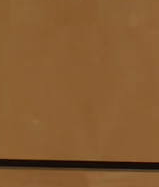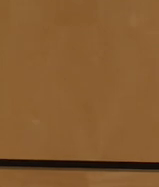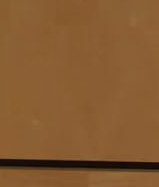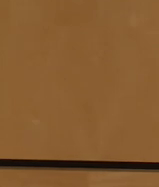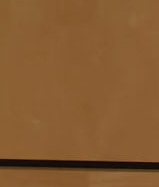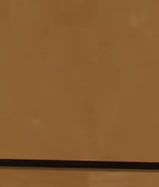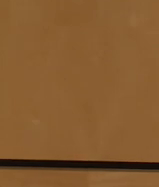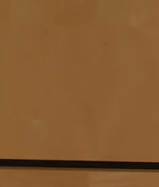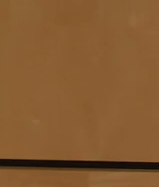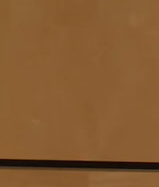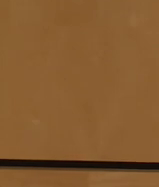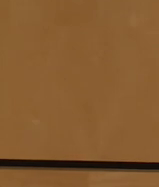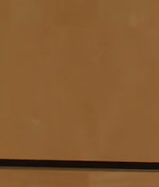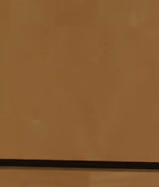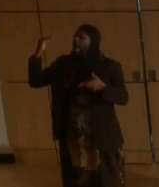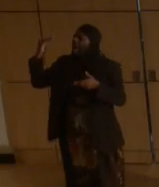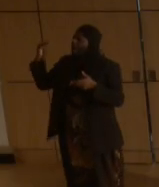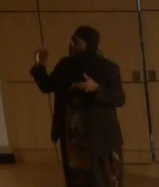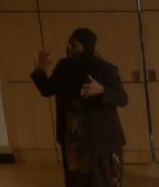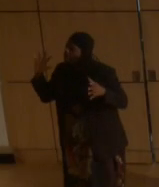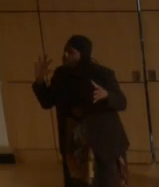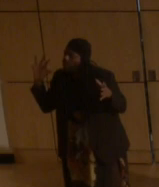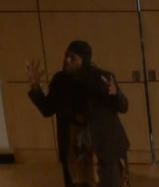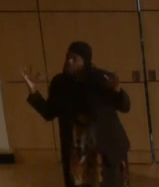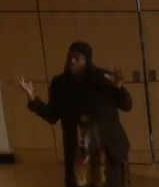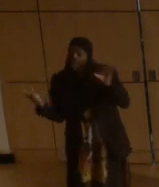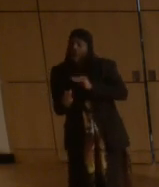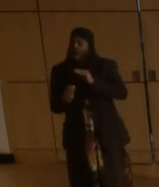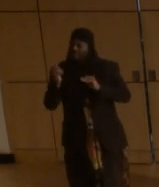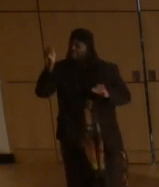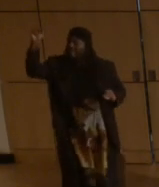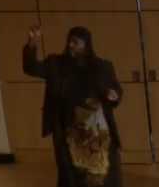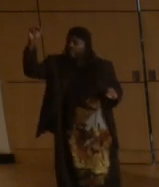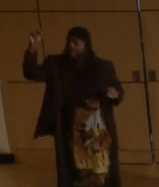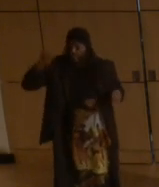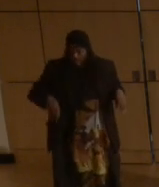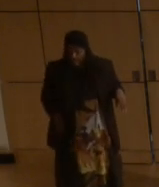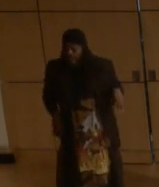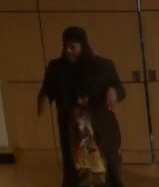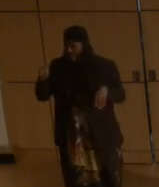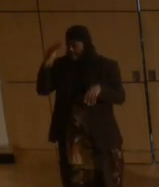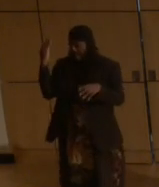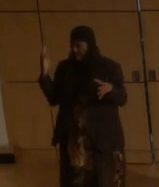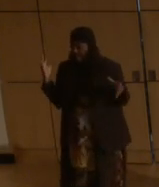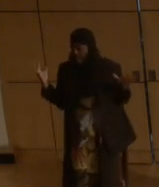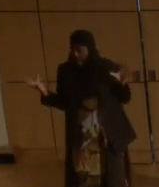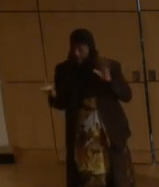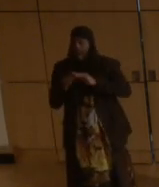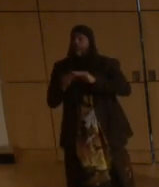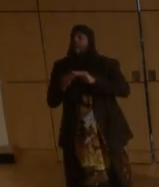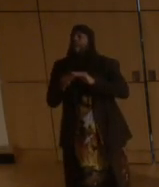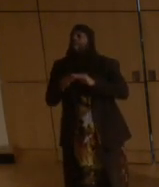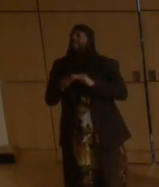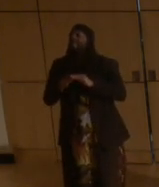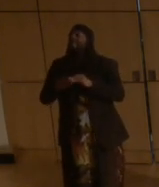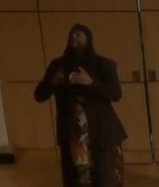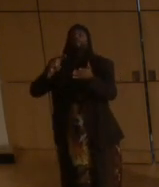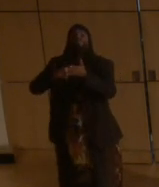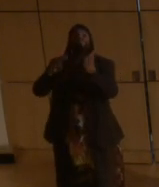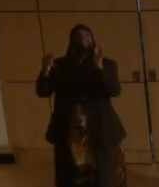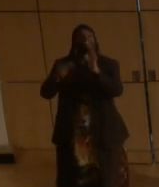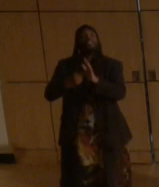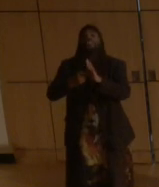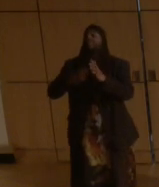Black revolution. And where there is Black revolution, there's no place for